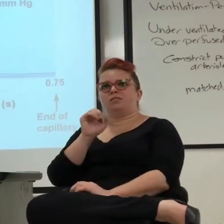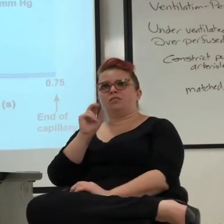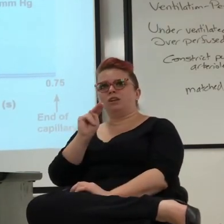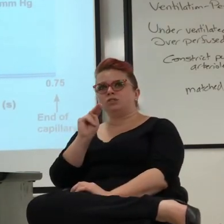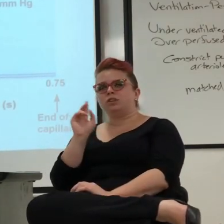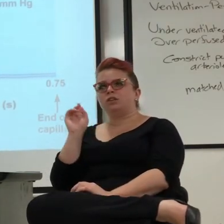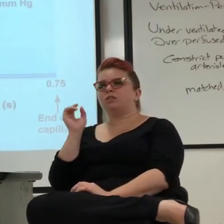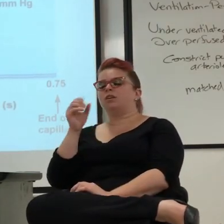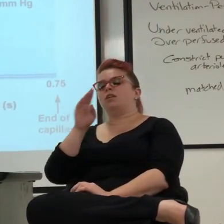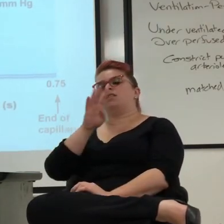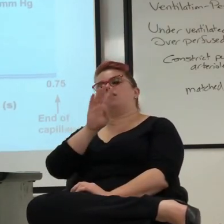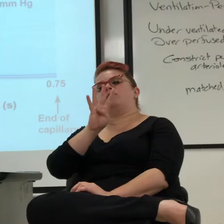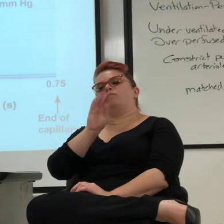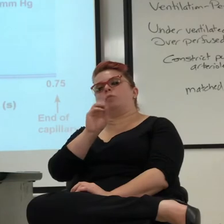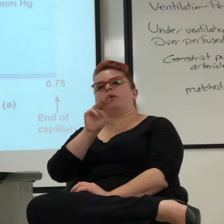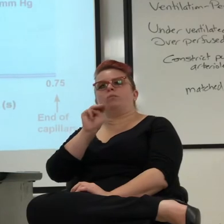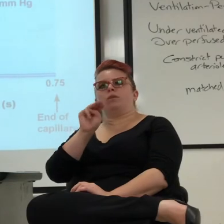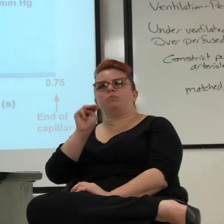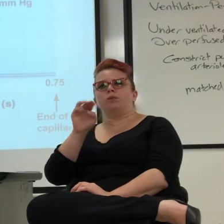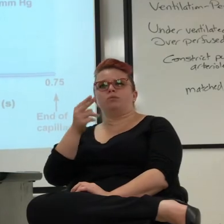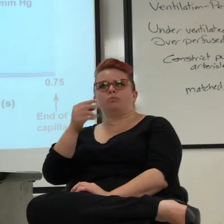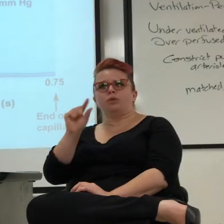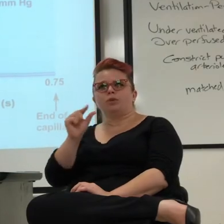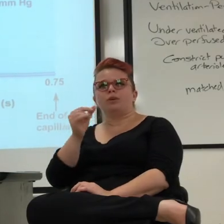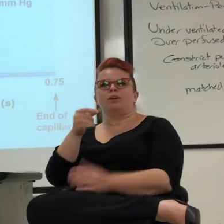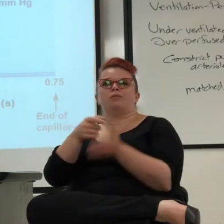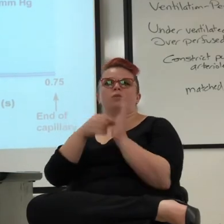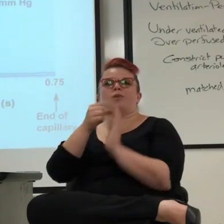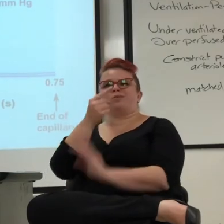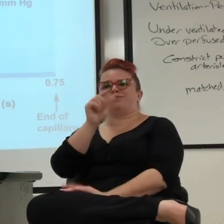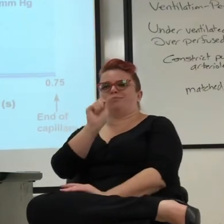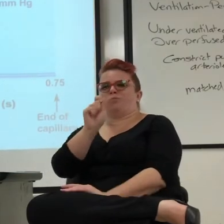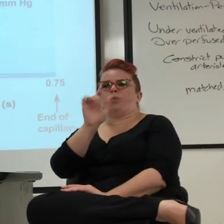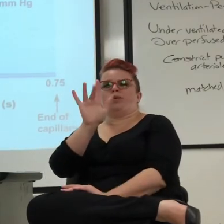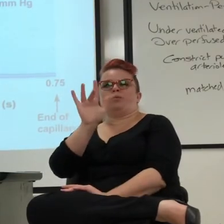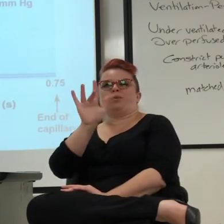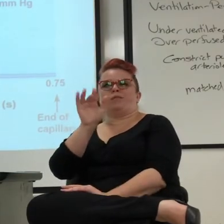about a quarter second to become